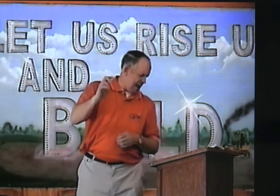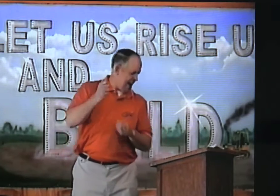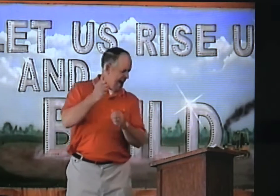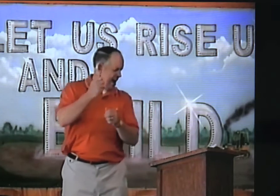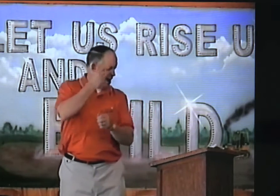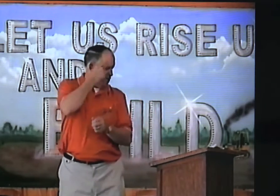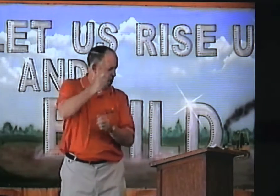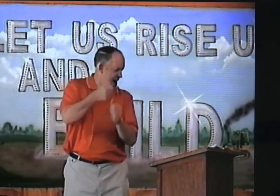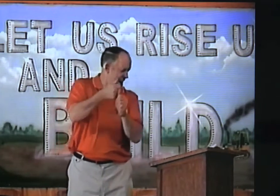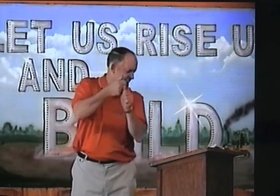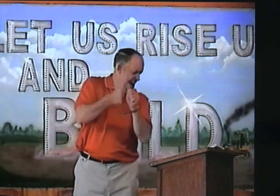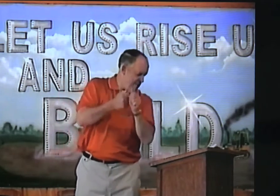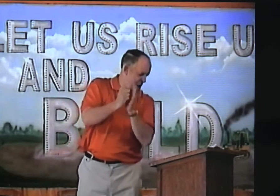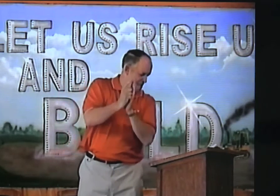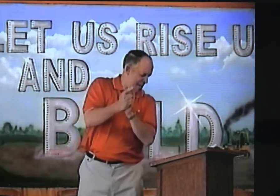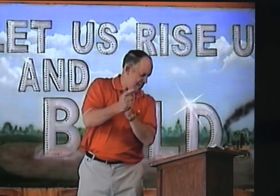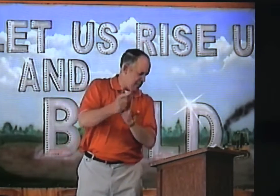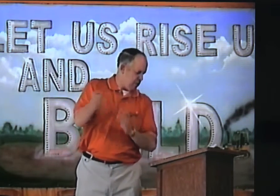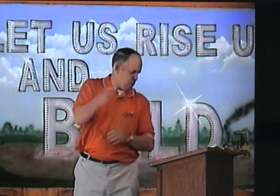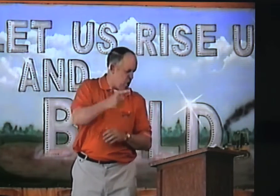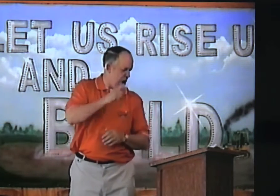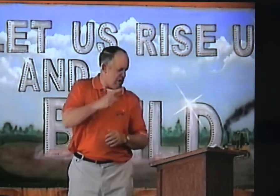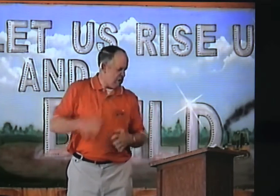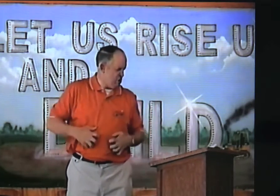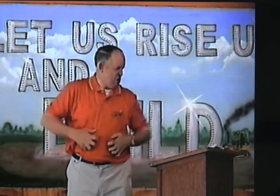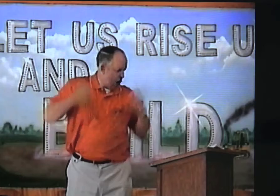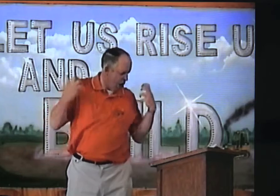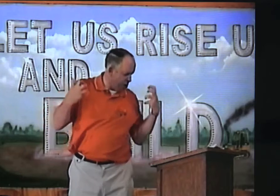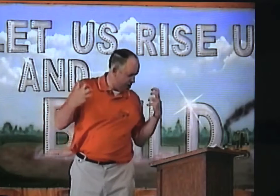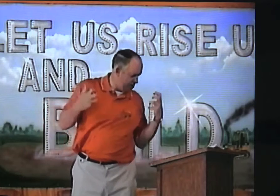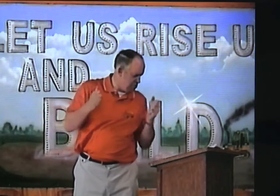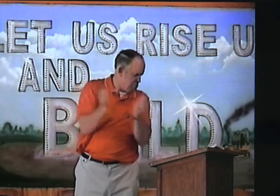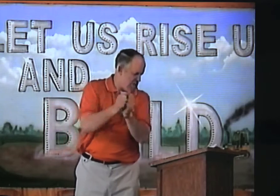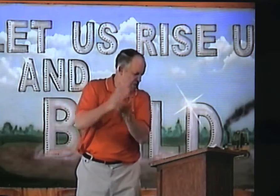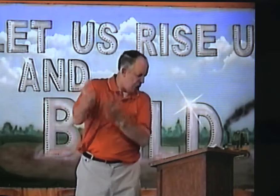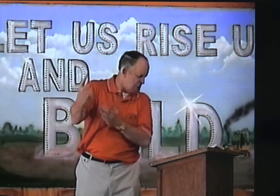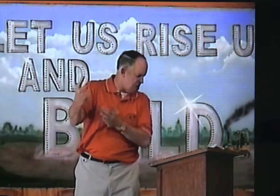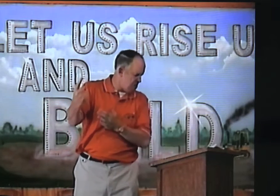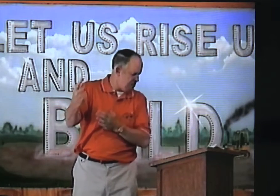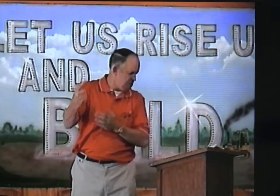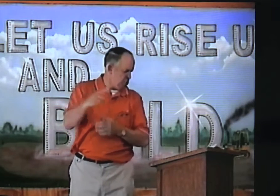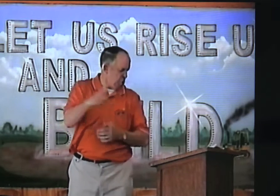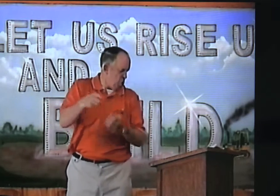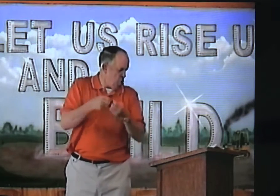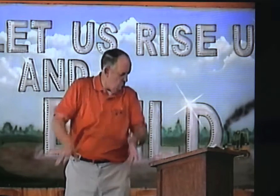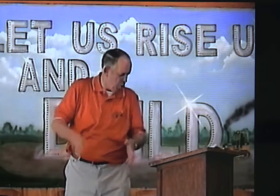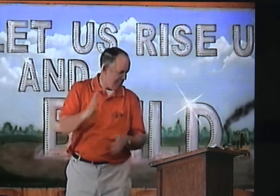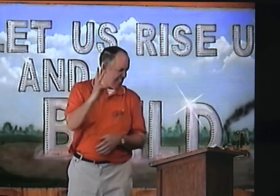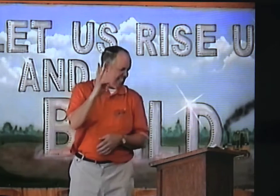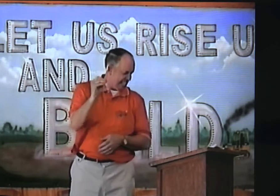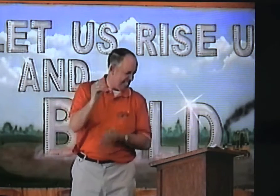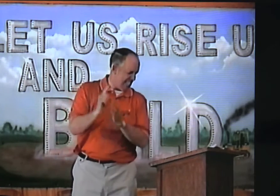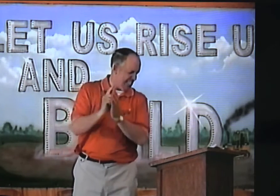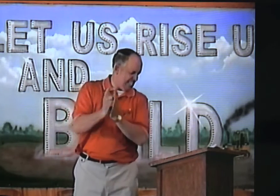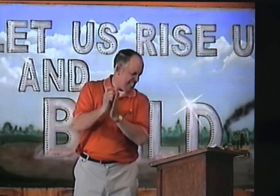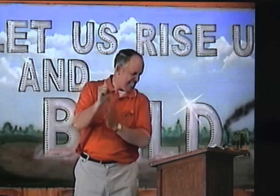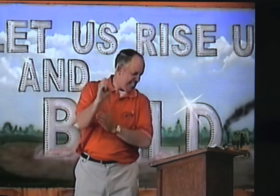Number 7. For every minute you are angry with someone, you lose